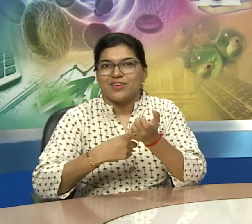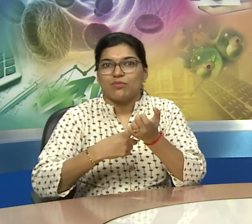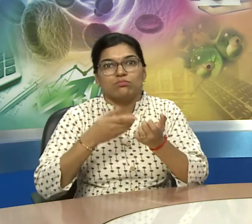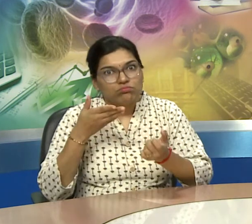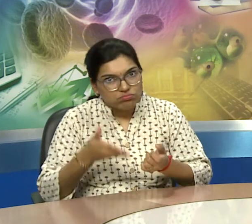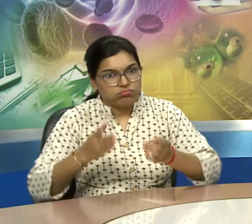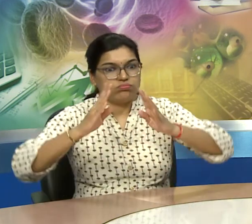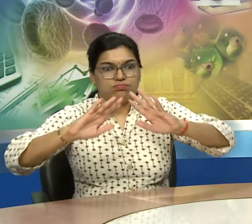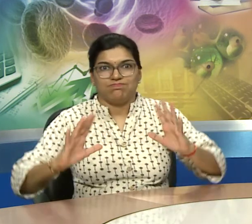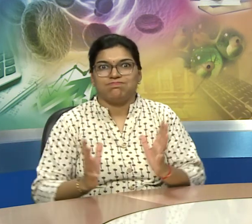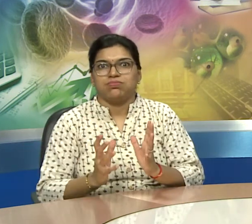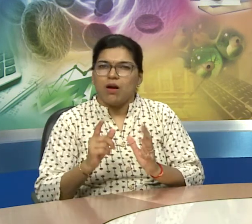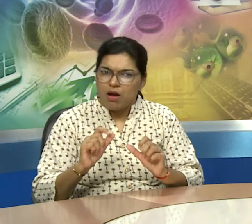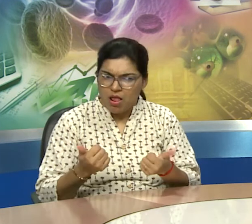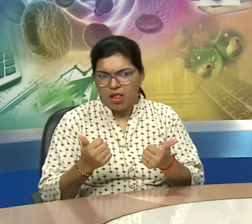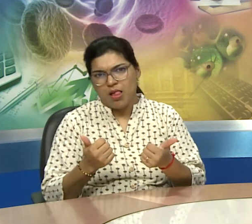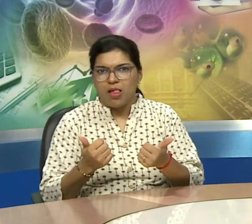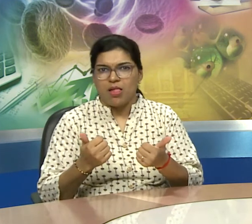logs were being used in primitive carts.